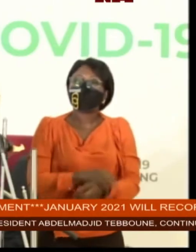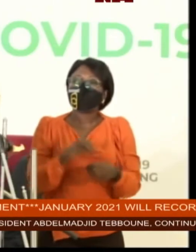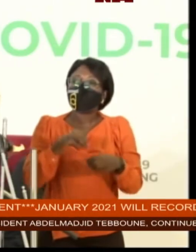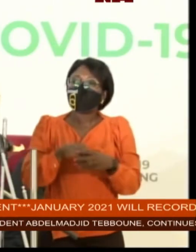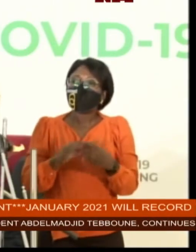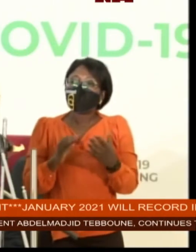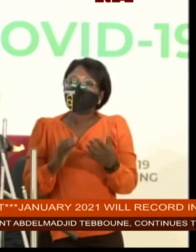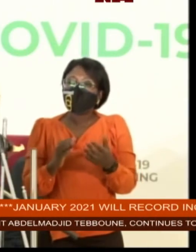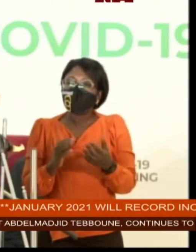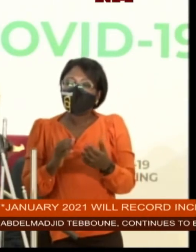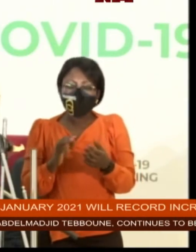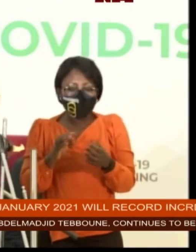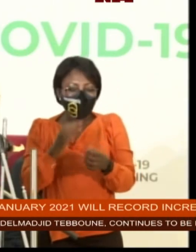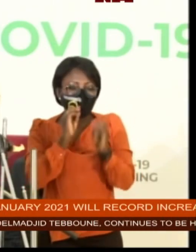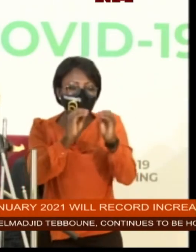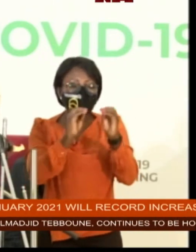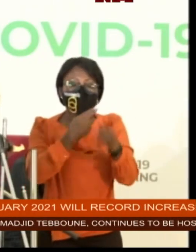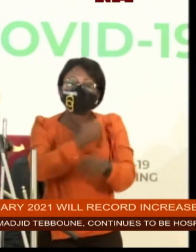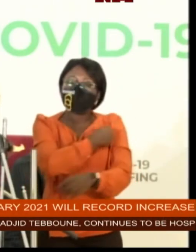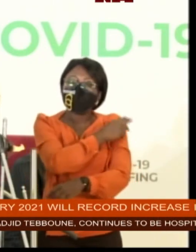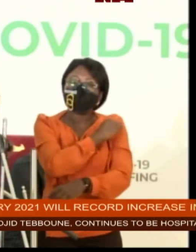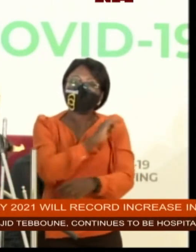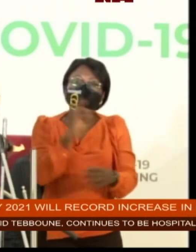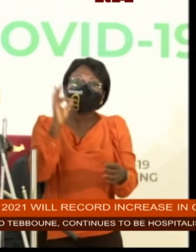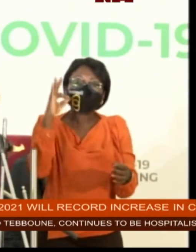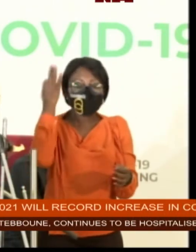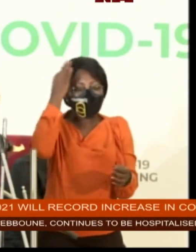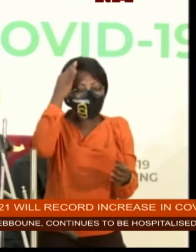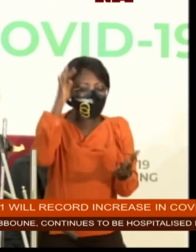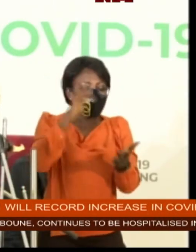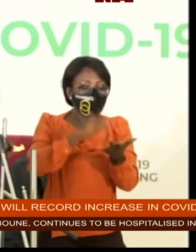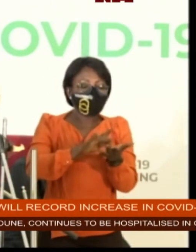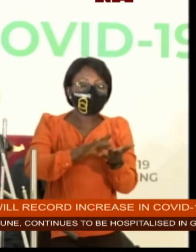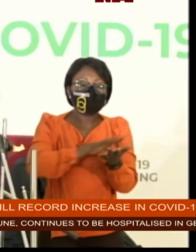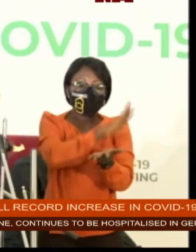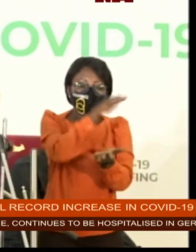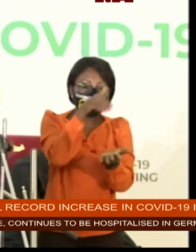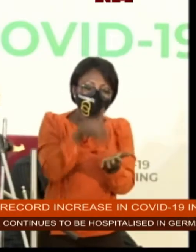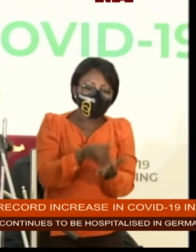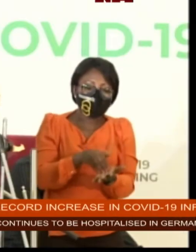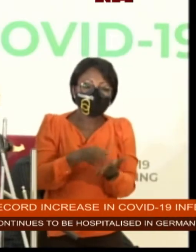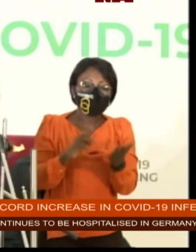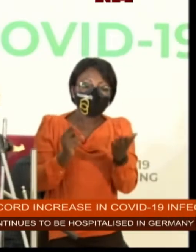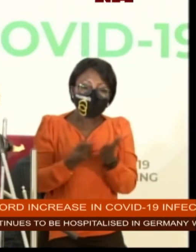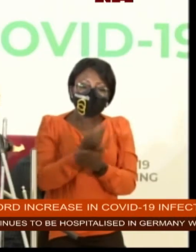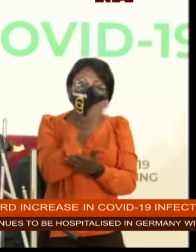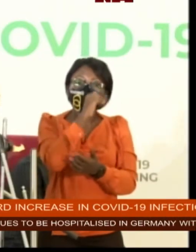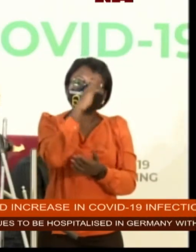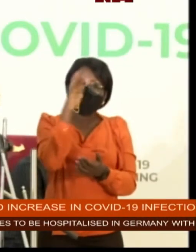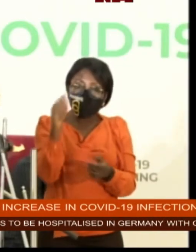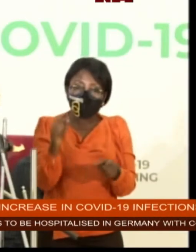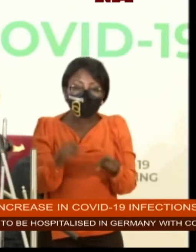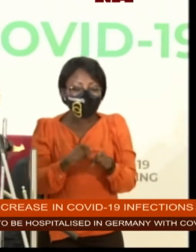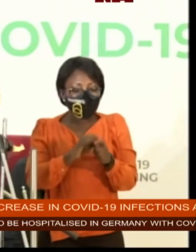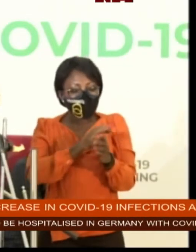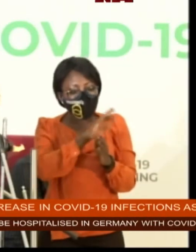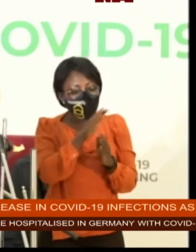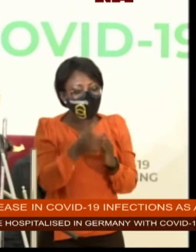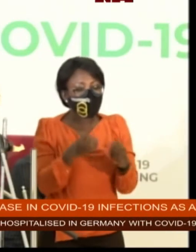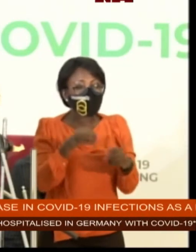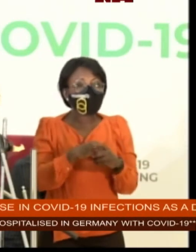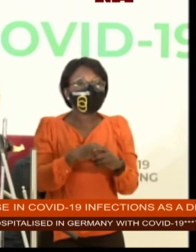federal medical centers and teaching hospitals. We have one at University of Abuja Teaching Hospital, completed in